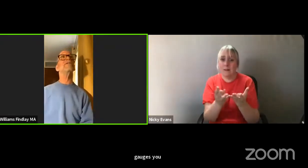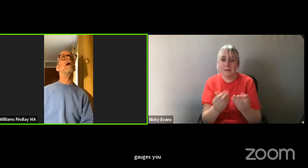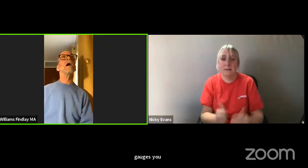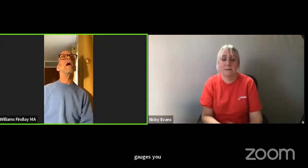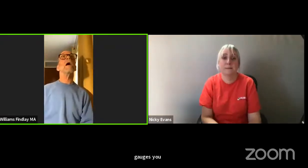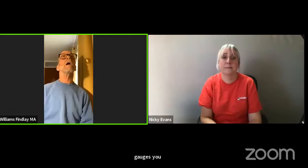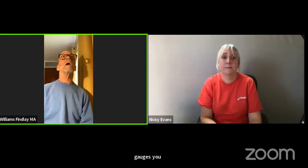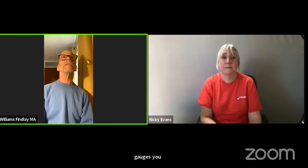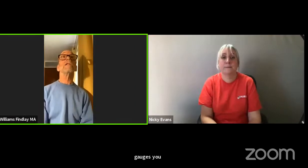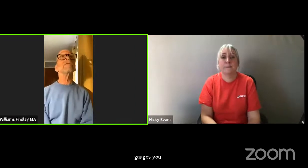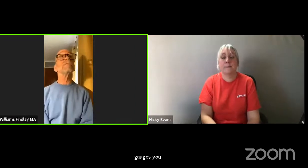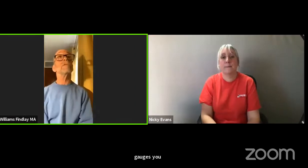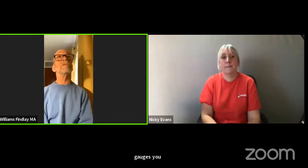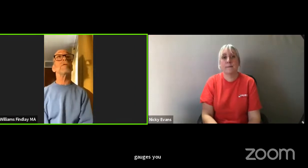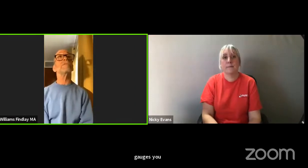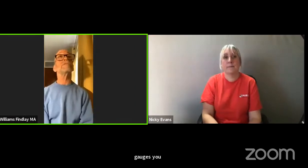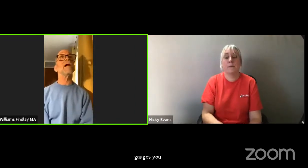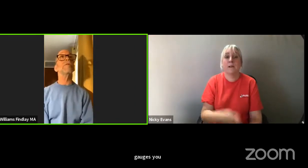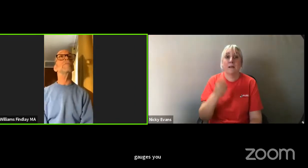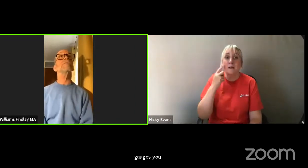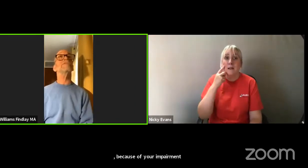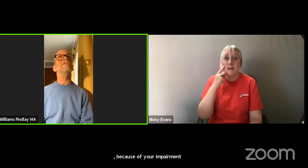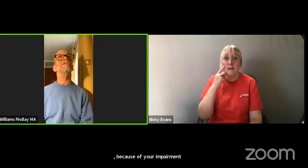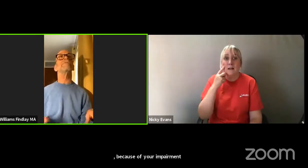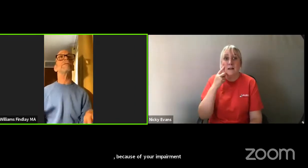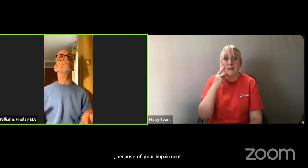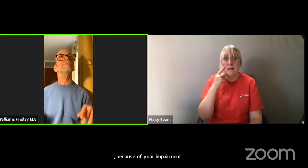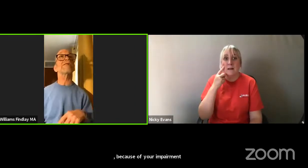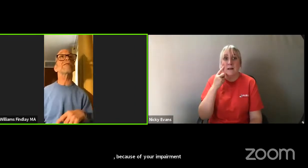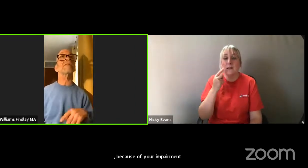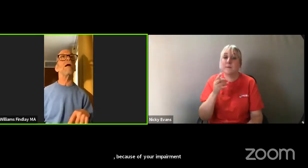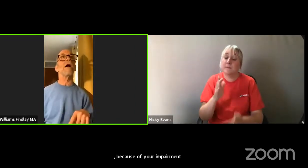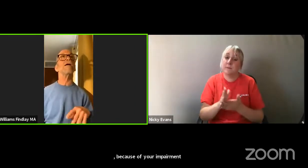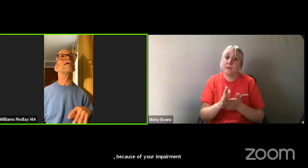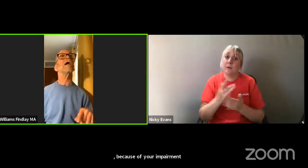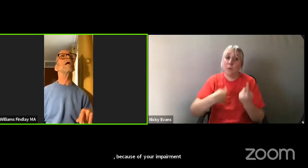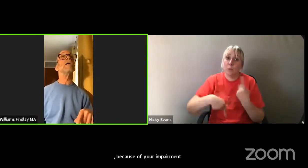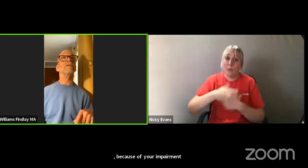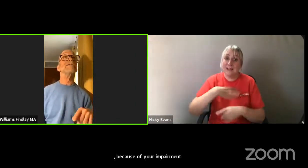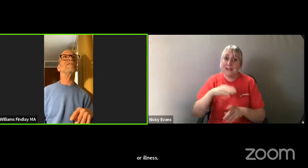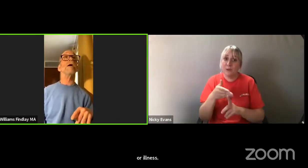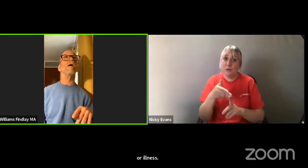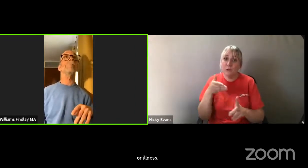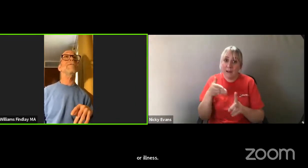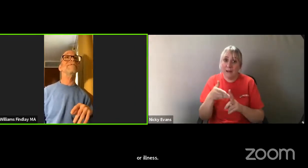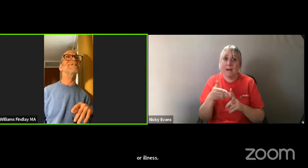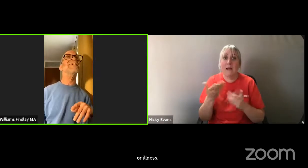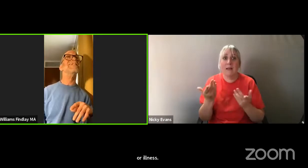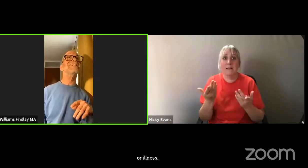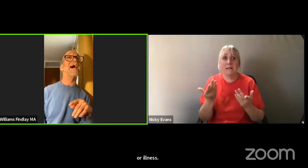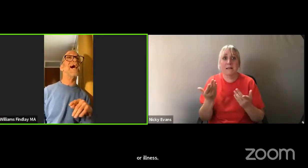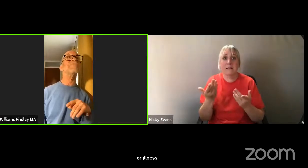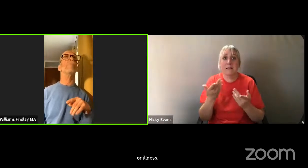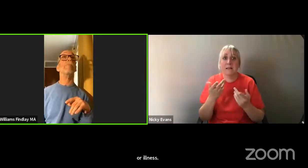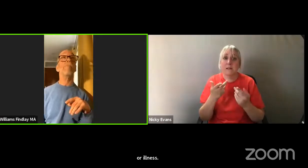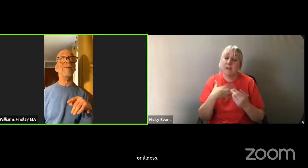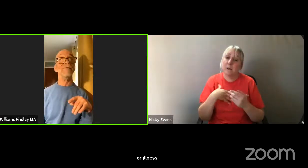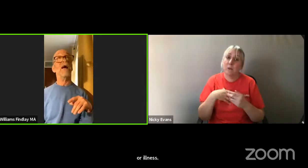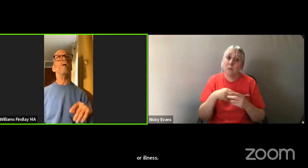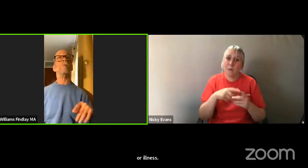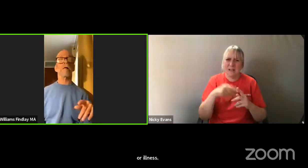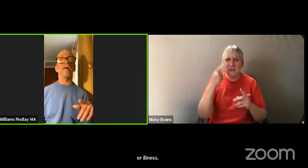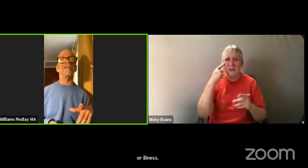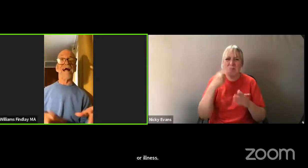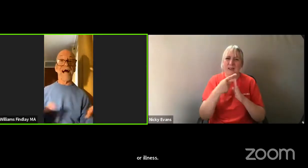illness. Then we also need to recognise the term